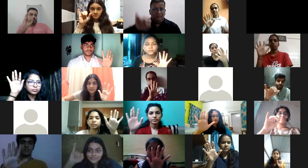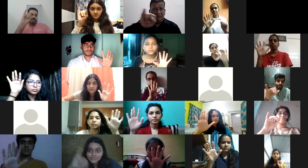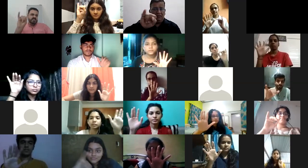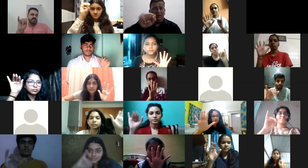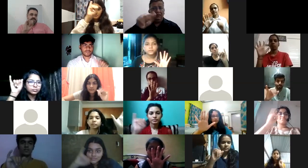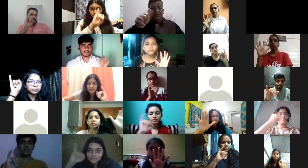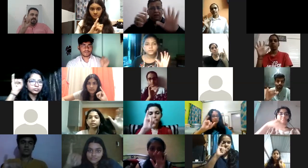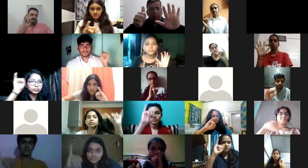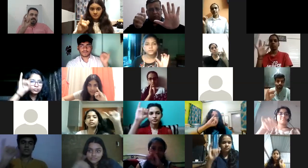6.